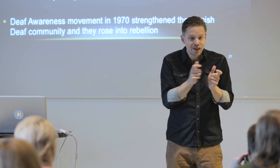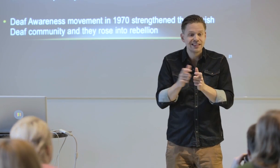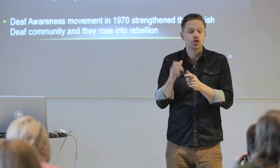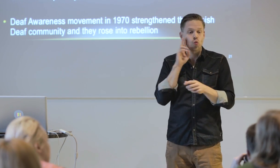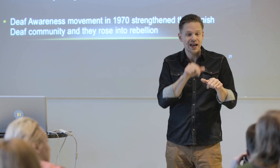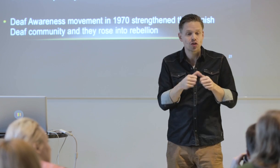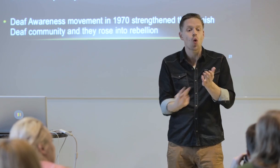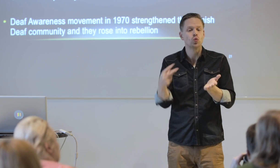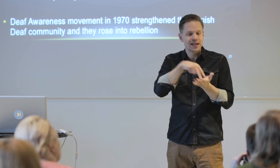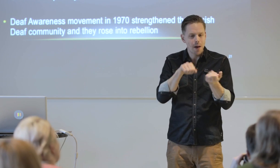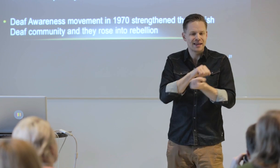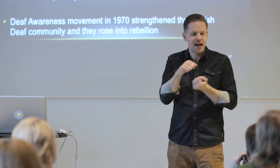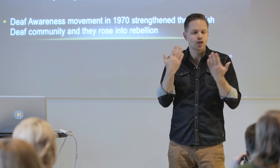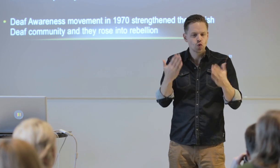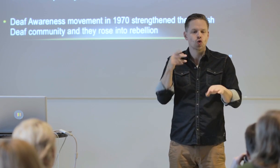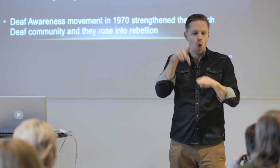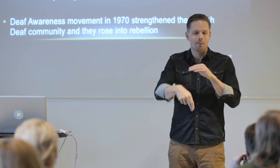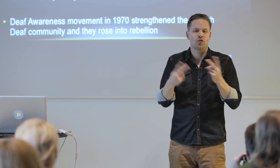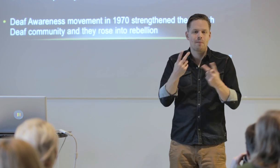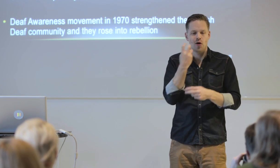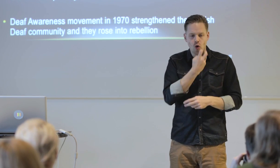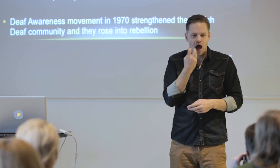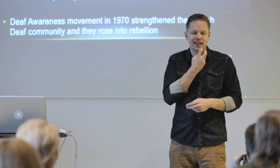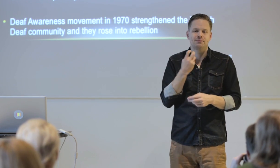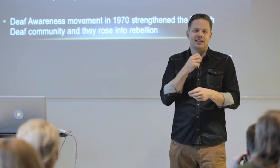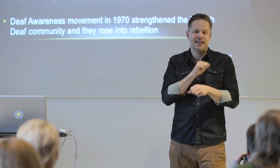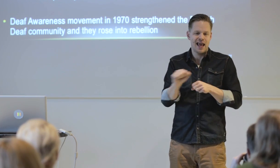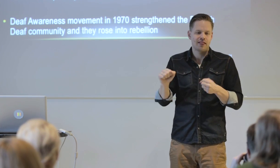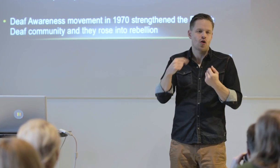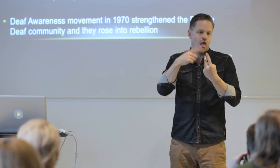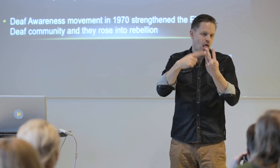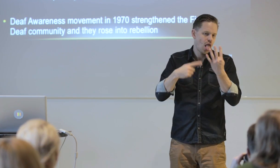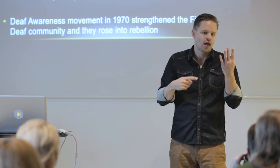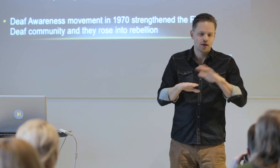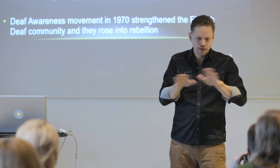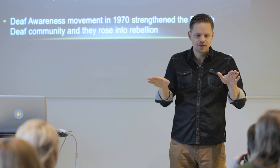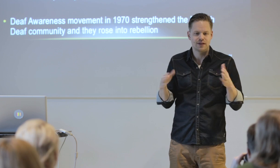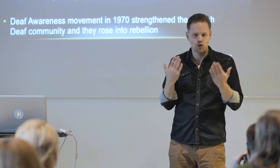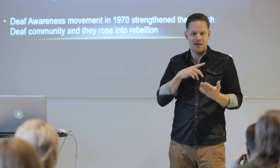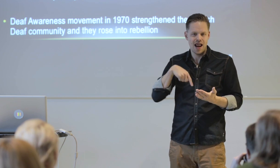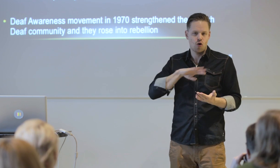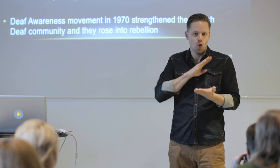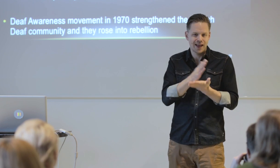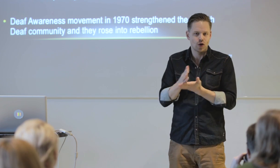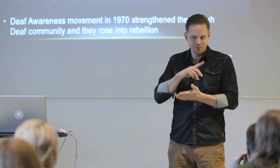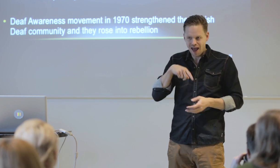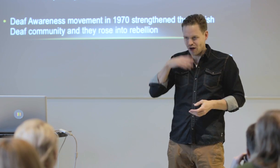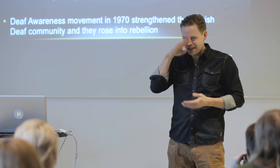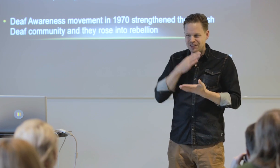said that it's enough. They were saying that it's, and they started a rebellion, and they decided to banish this oralism in school. And they said that